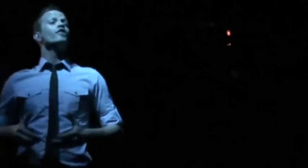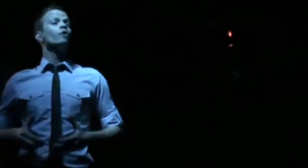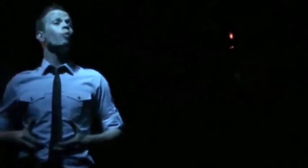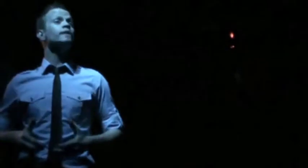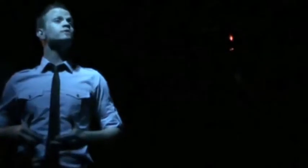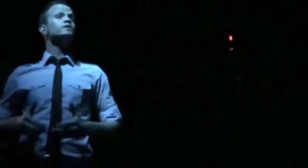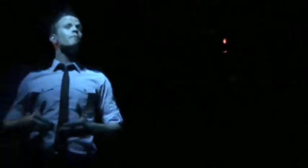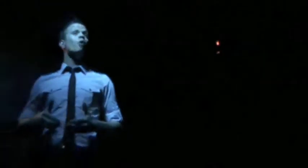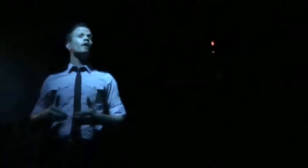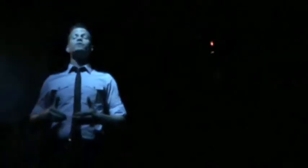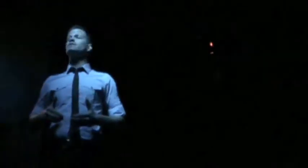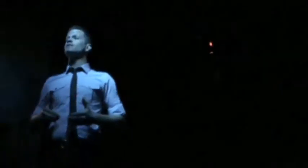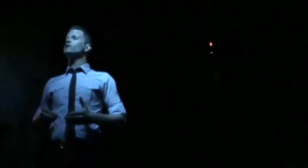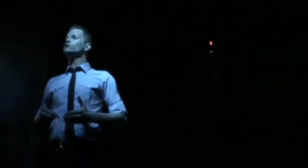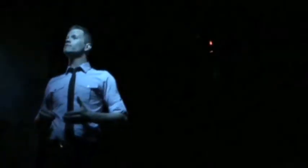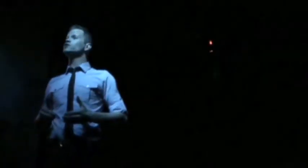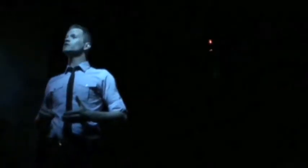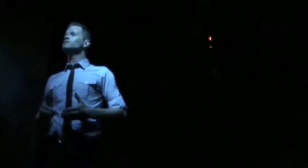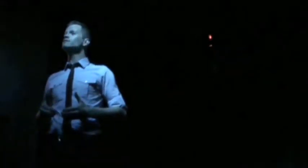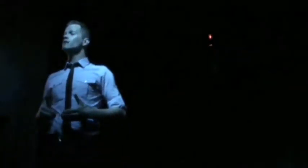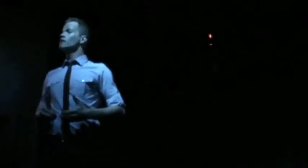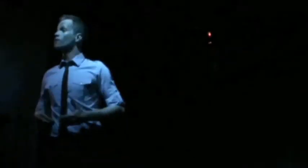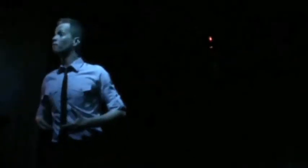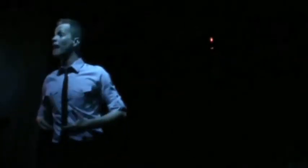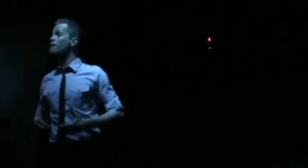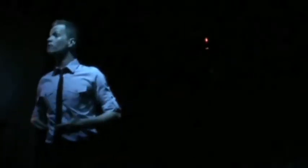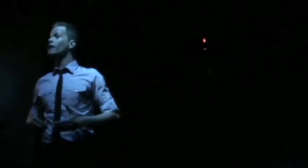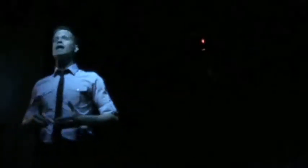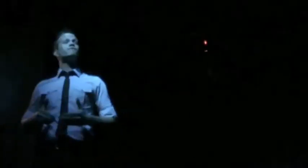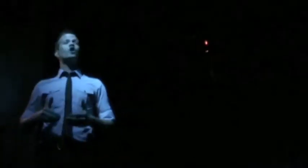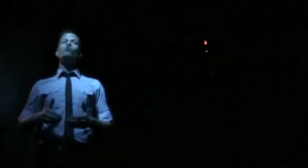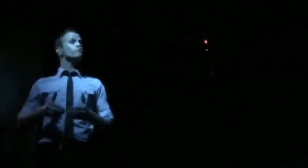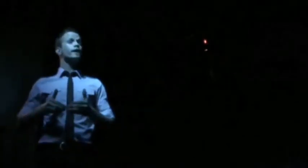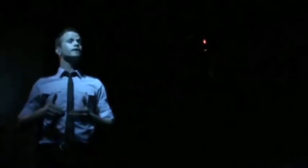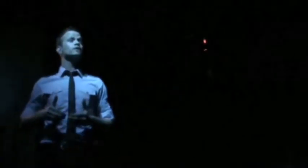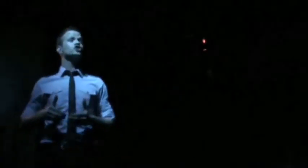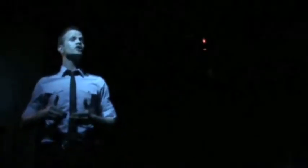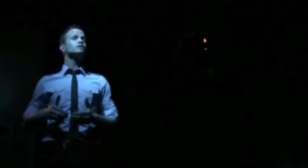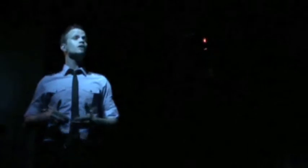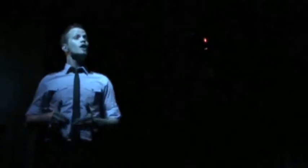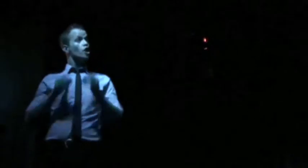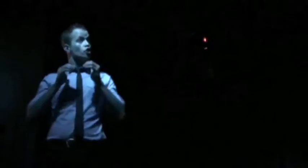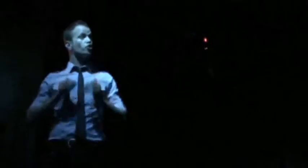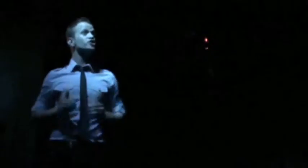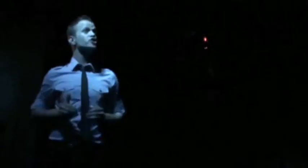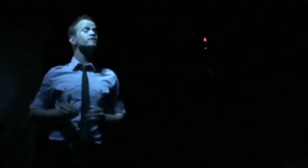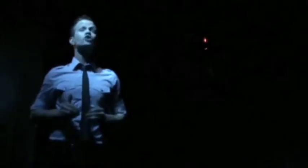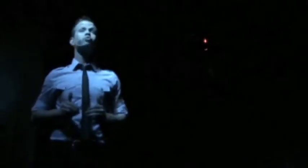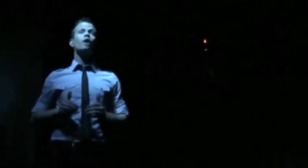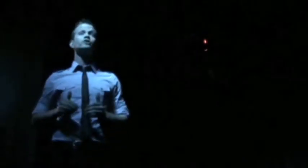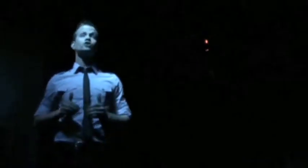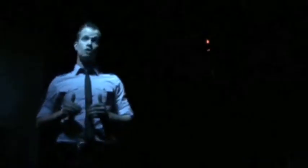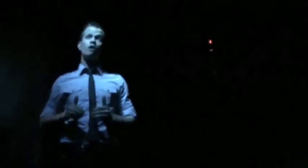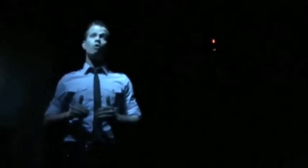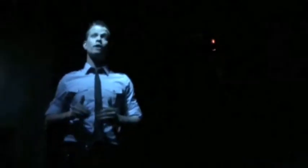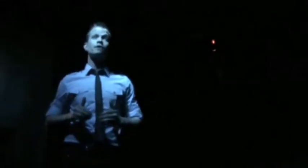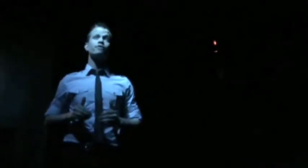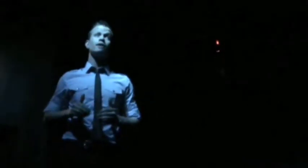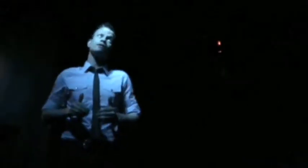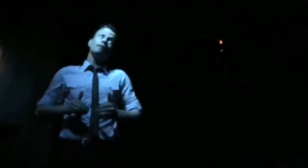There once was a boy with a sacred mission. The Bible gave no recognition. Christians don't want you to know anything